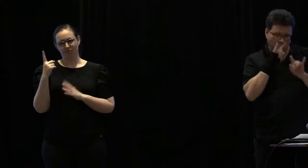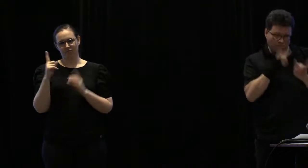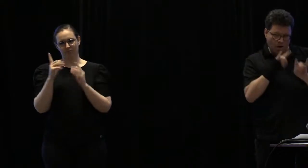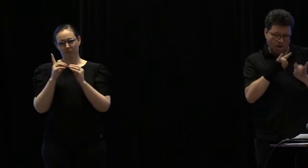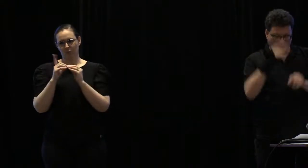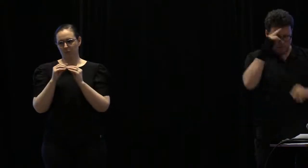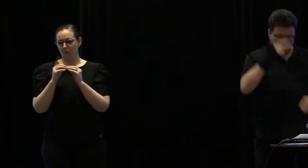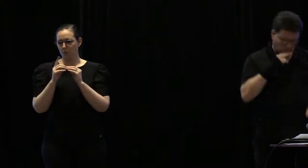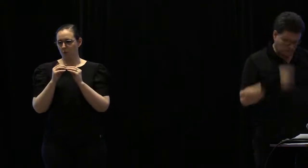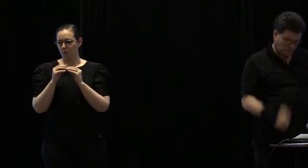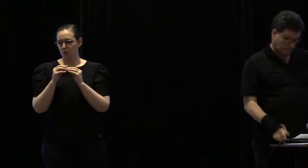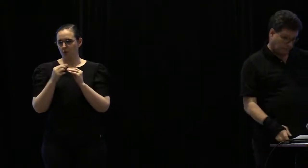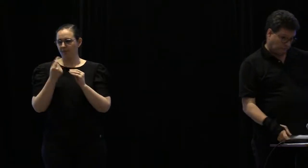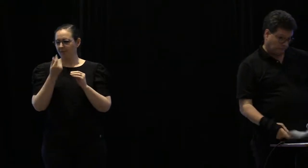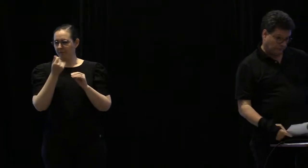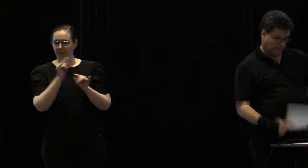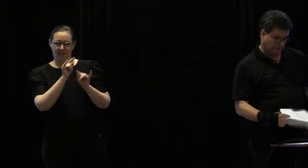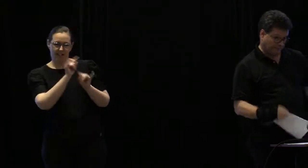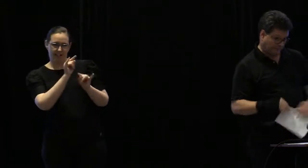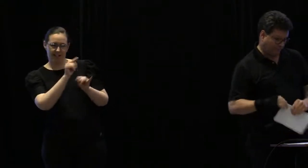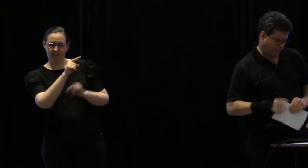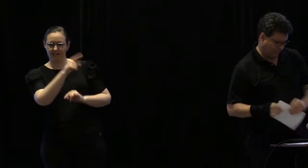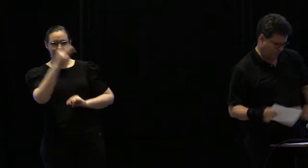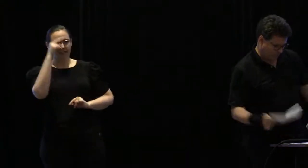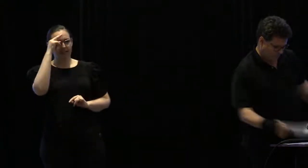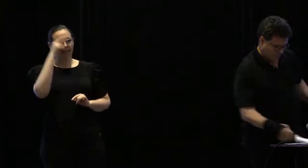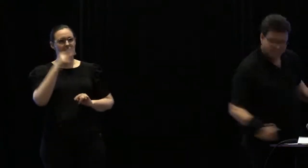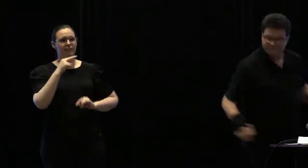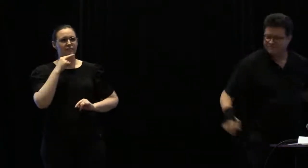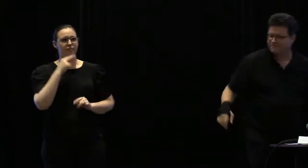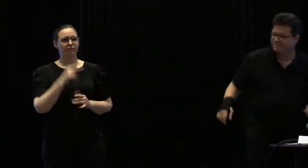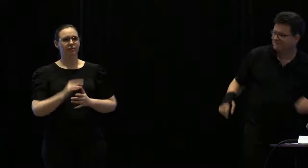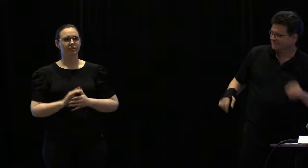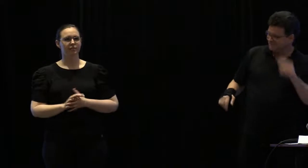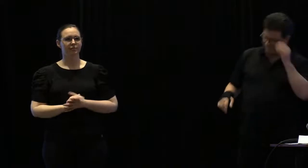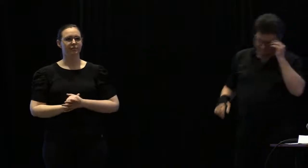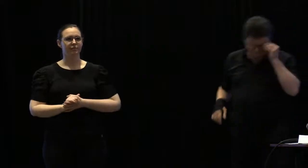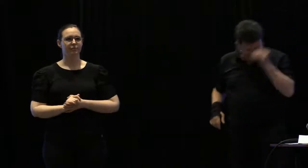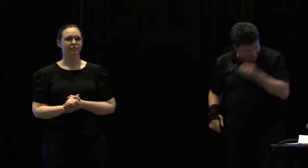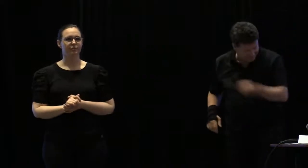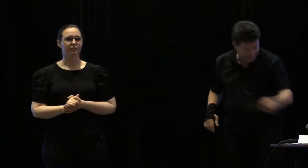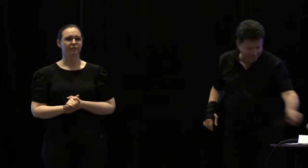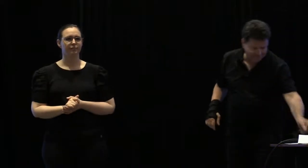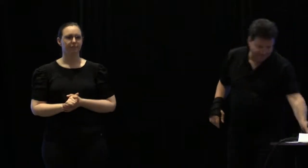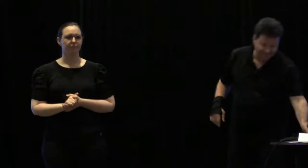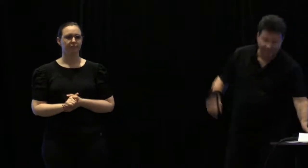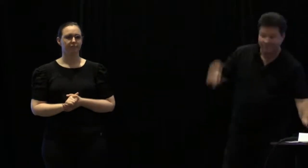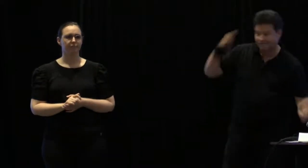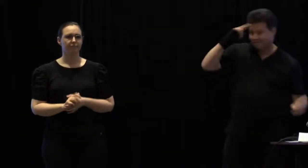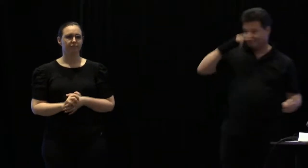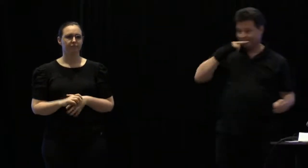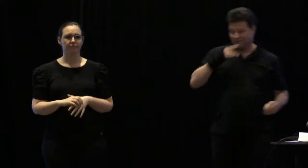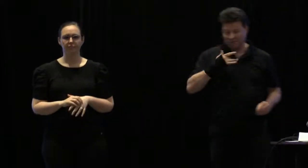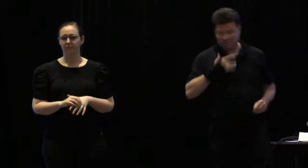one more thing. It's a bit of a roast, honestly.